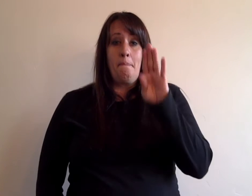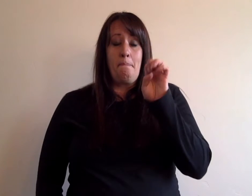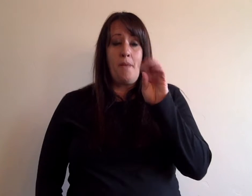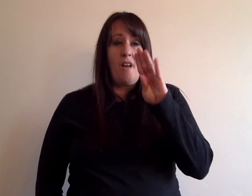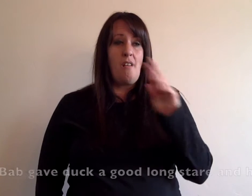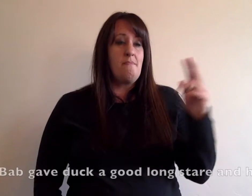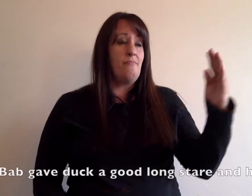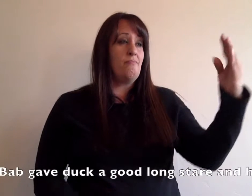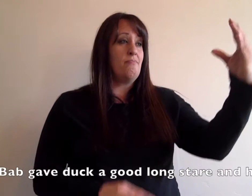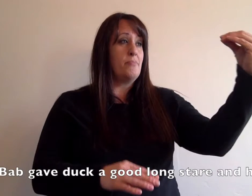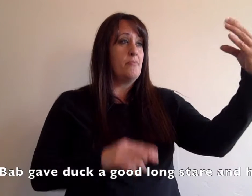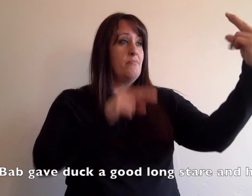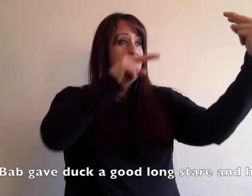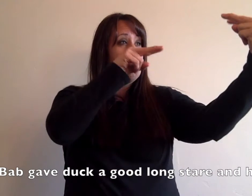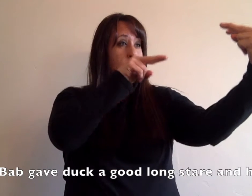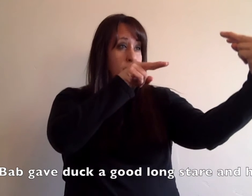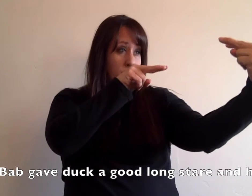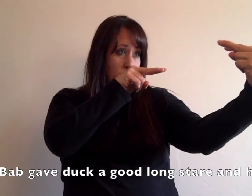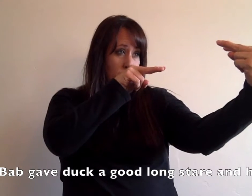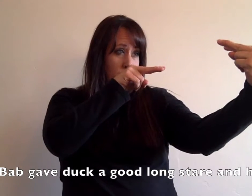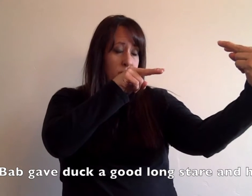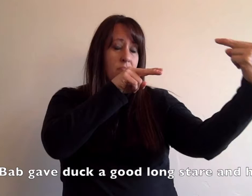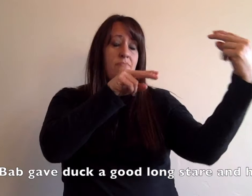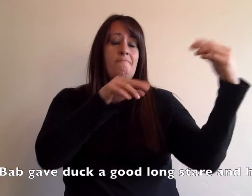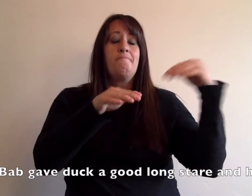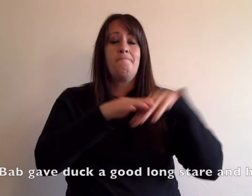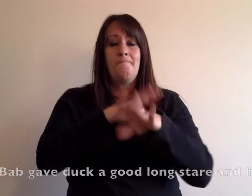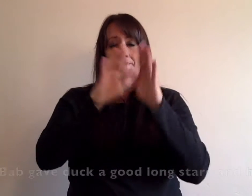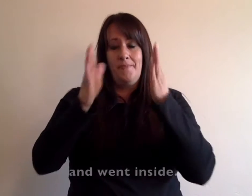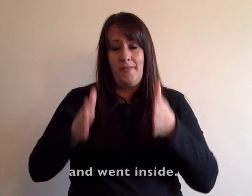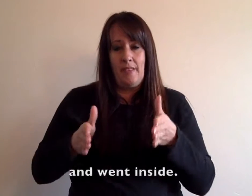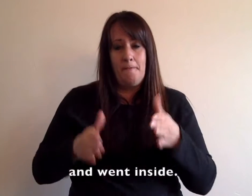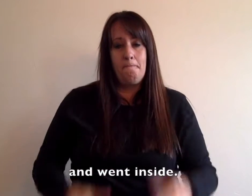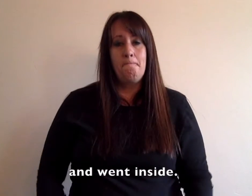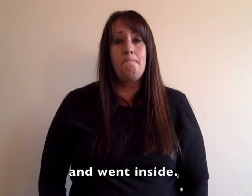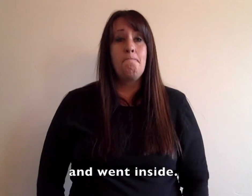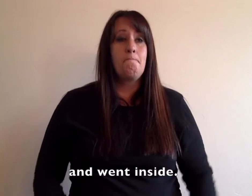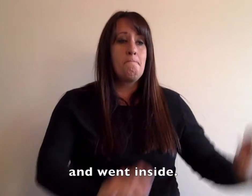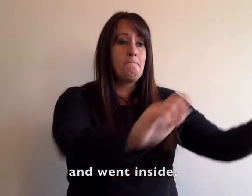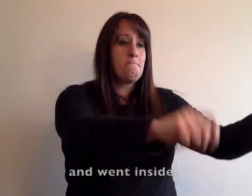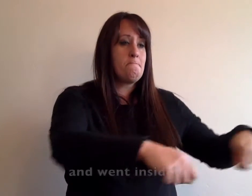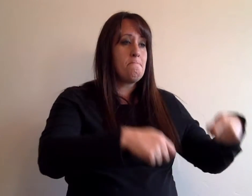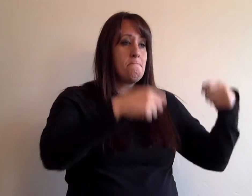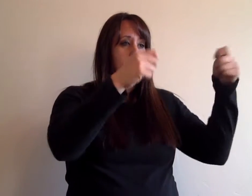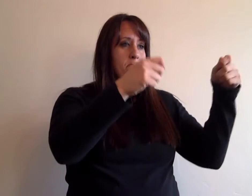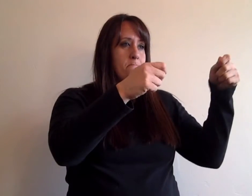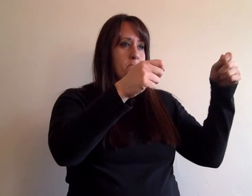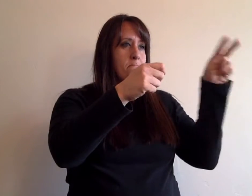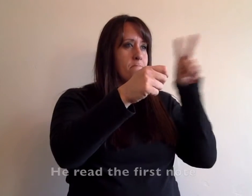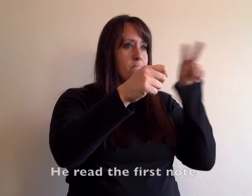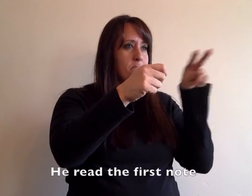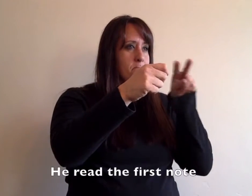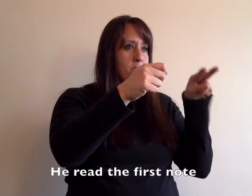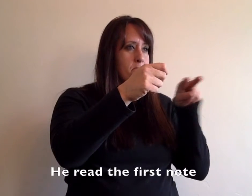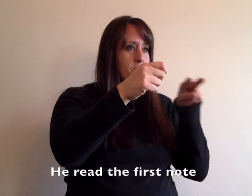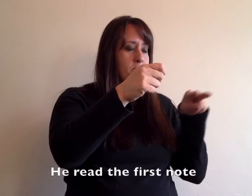Bob gave Duck a good long stare and went inside. He read the first note.